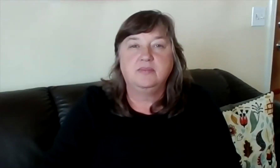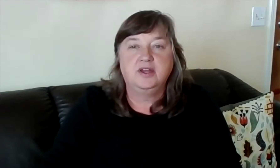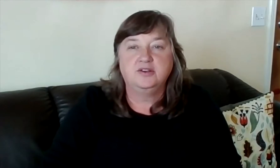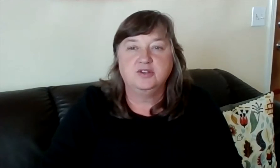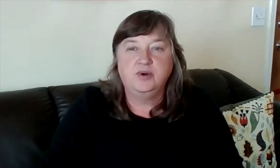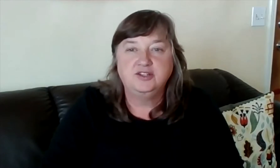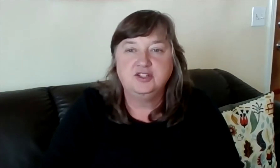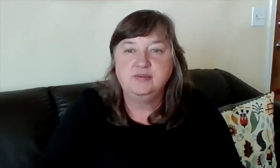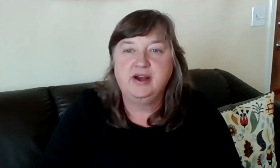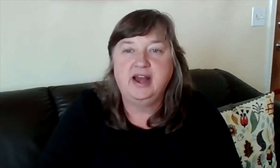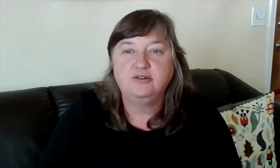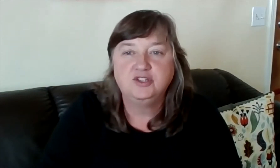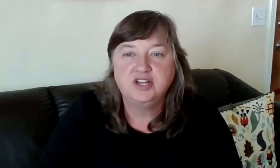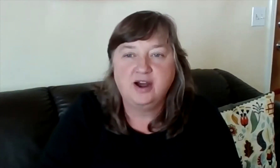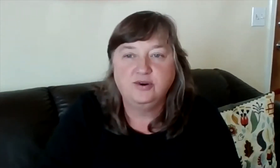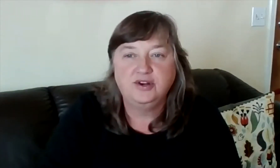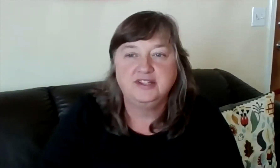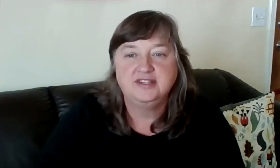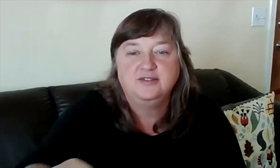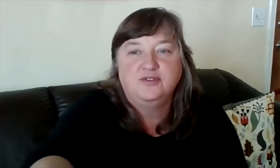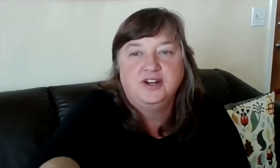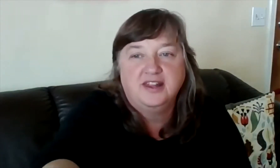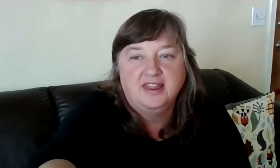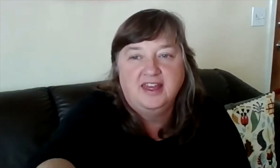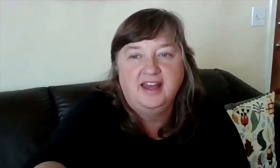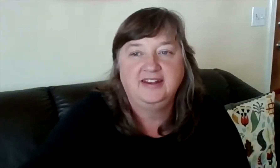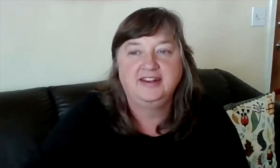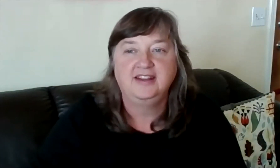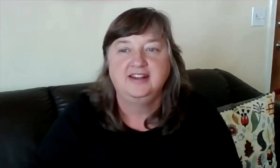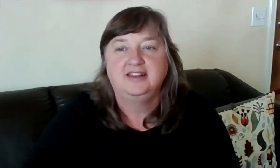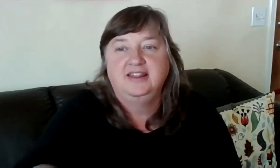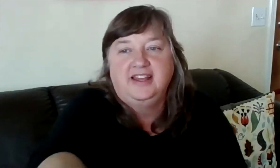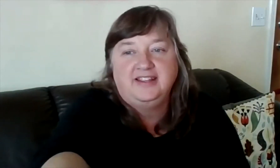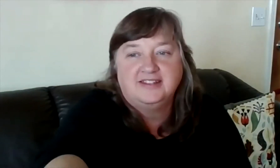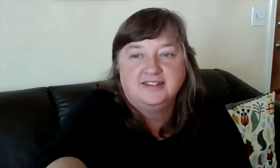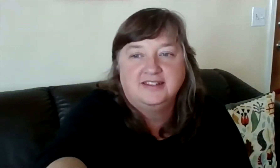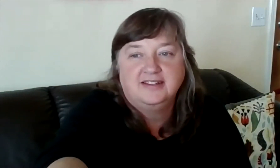There's a question about how shower is different than light.